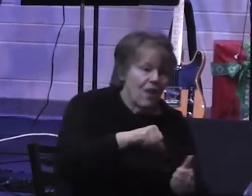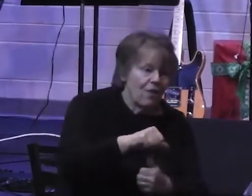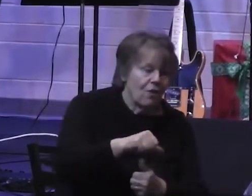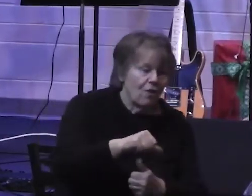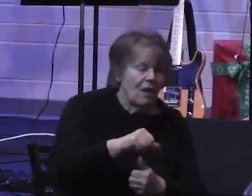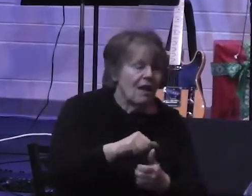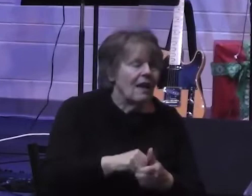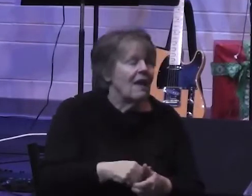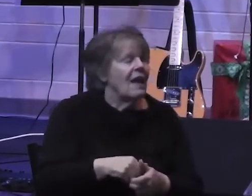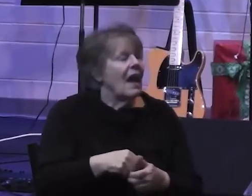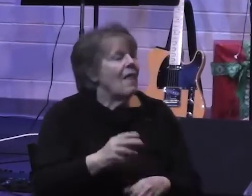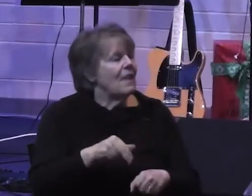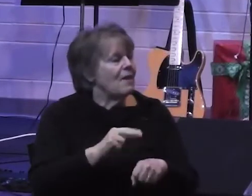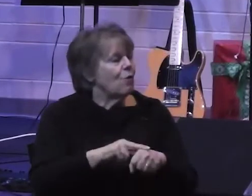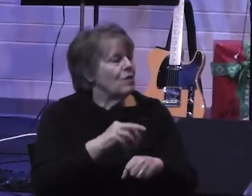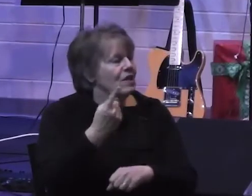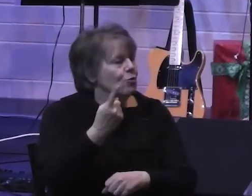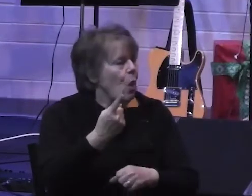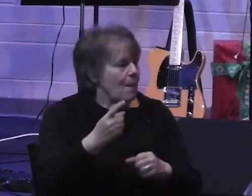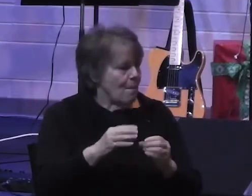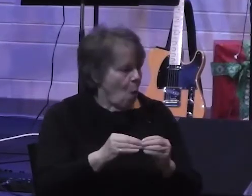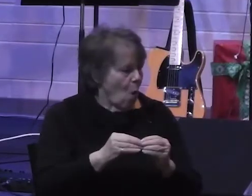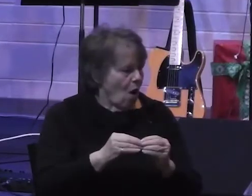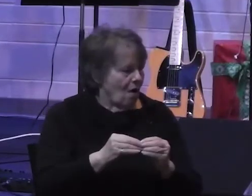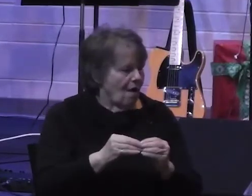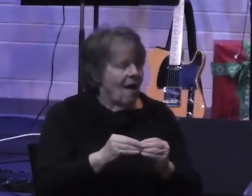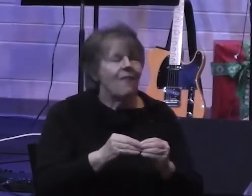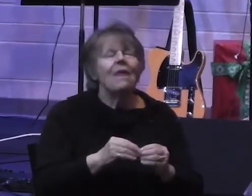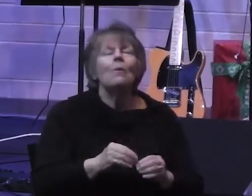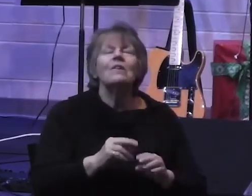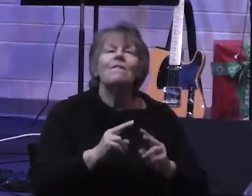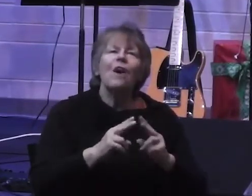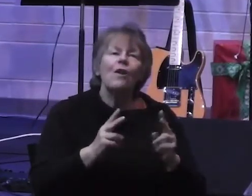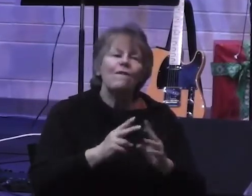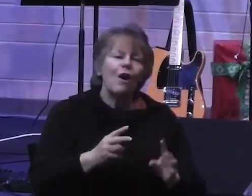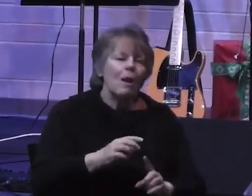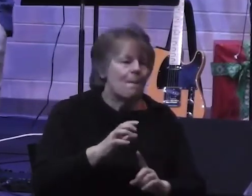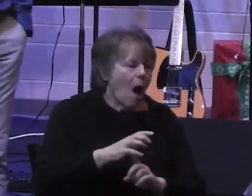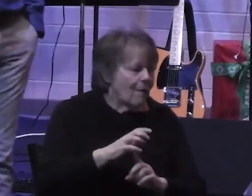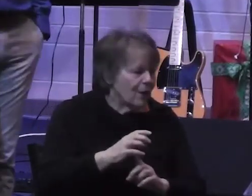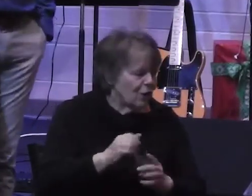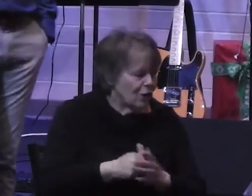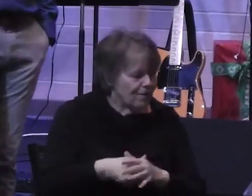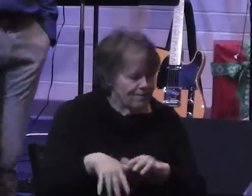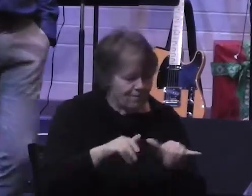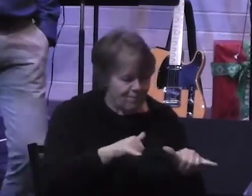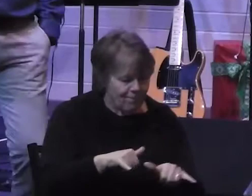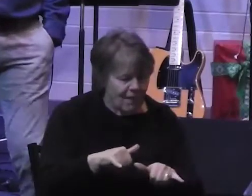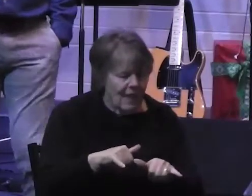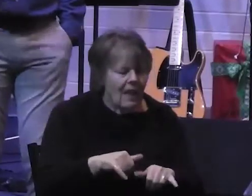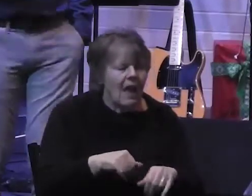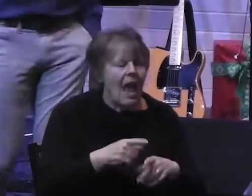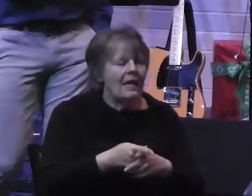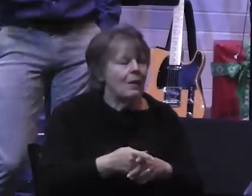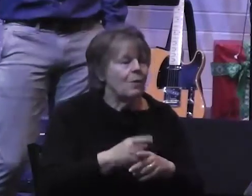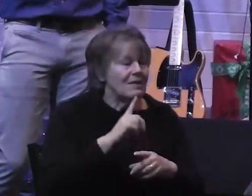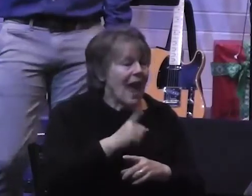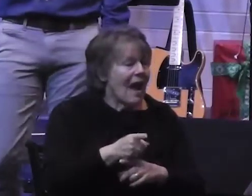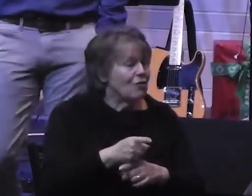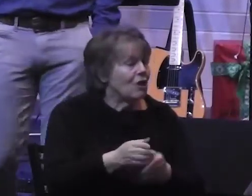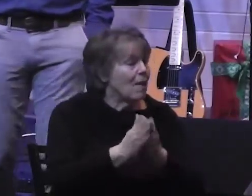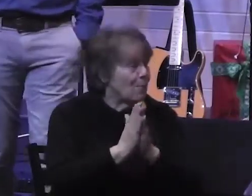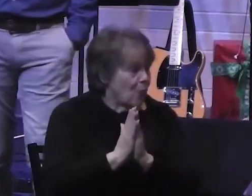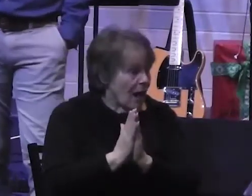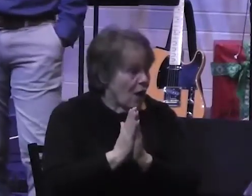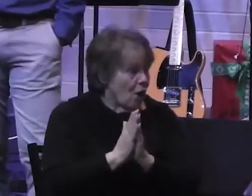then, of course, there's one more that was very, very popular. It comes from the book of Deuteronomy, and it was actually a prayer